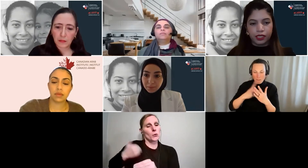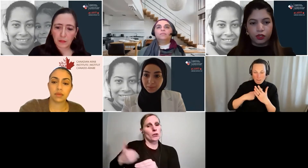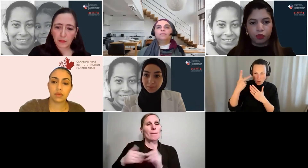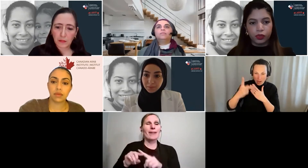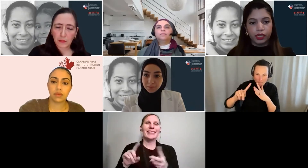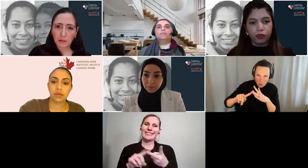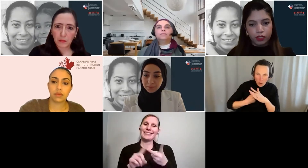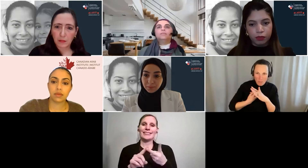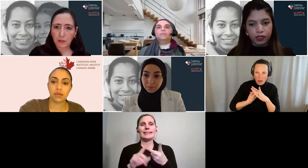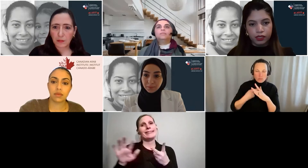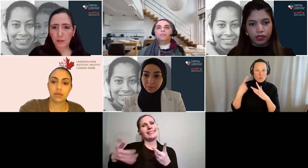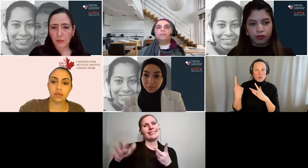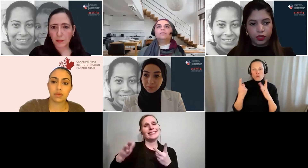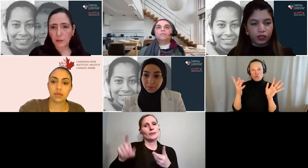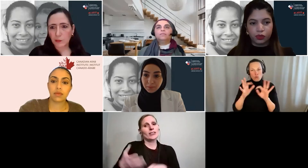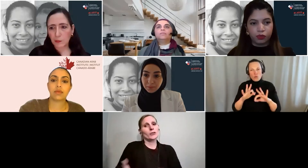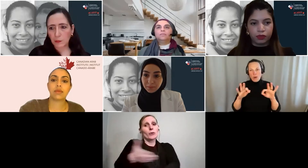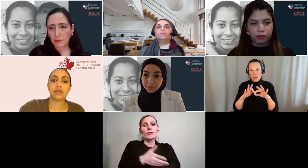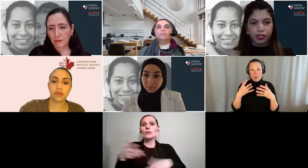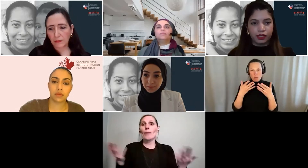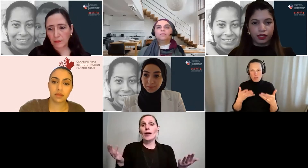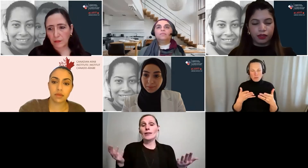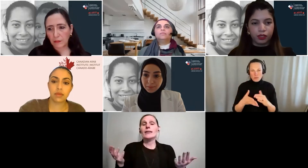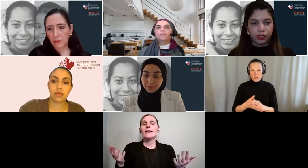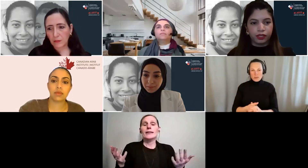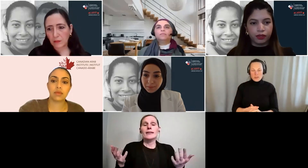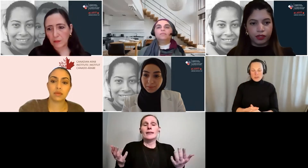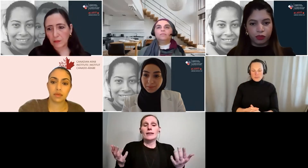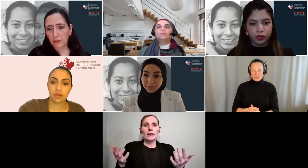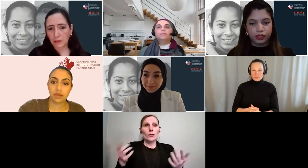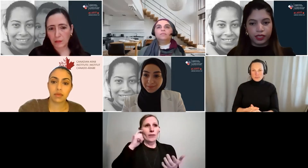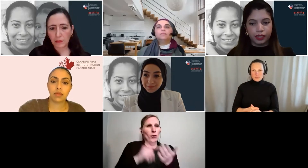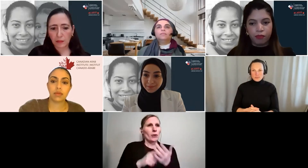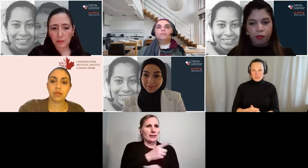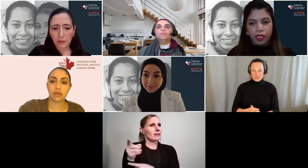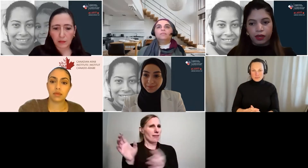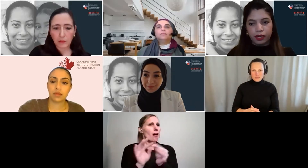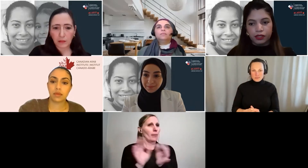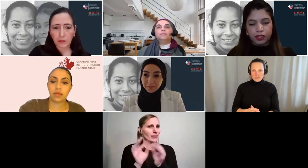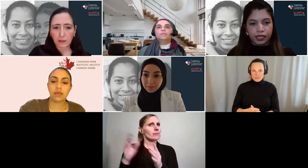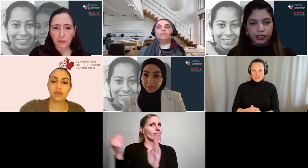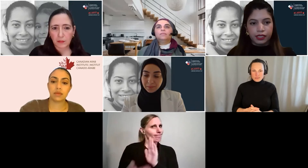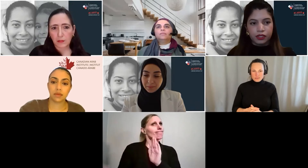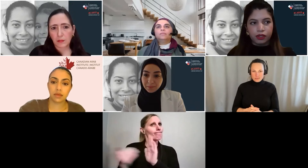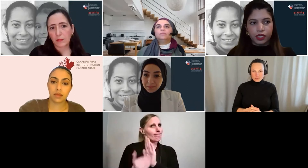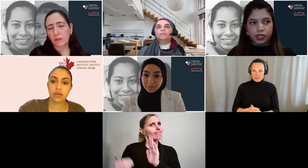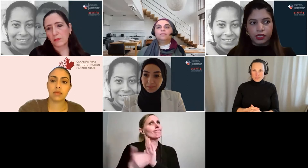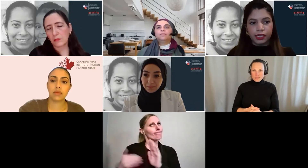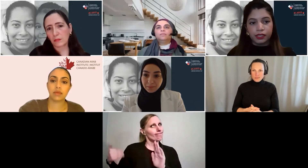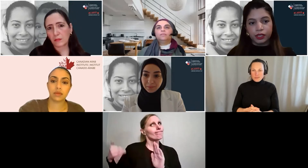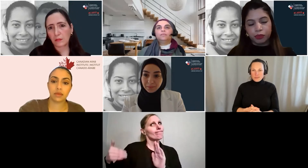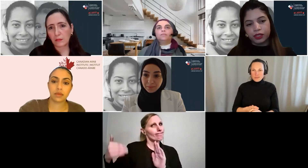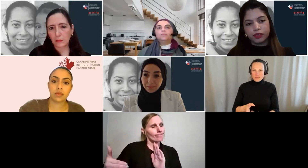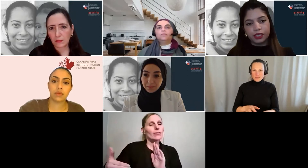that needs more investment, which is what I think we've heard across the board today. Understanding that it's not just